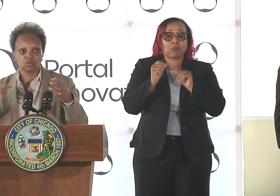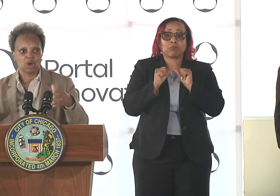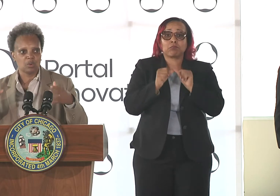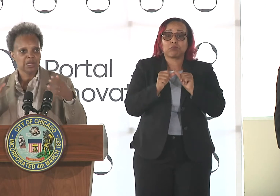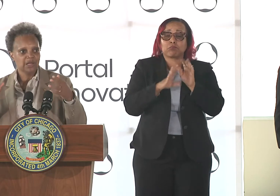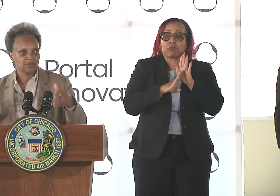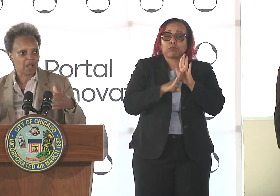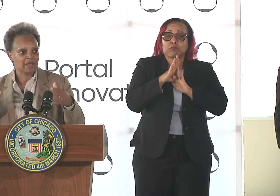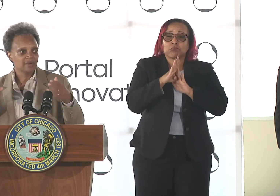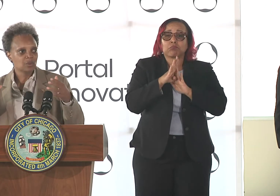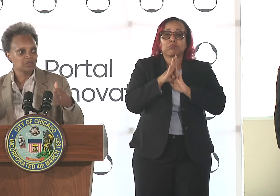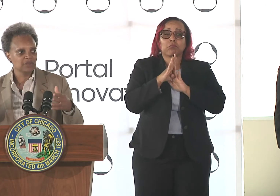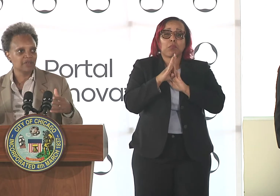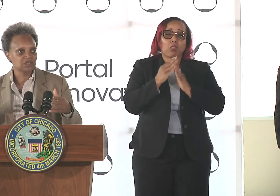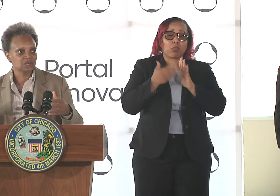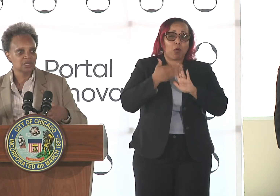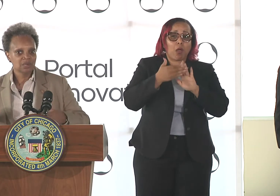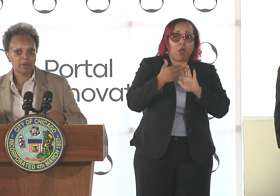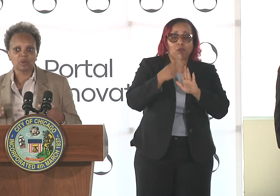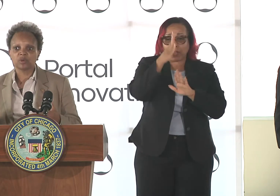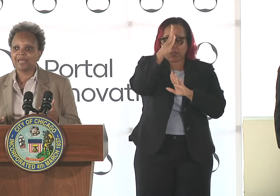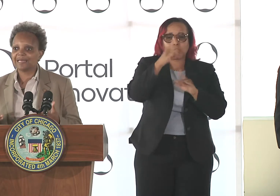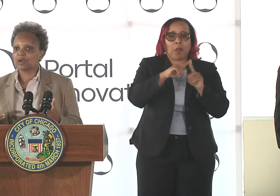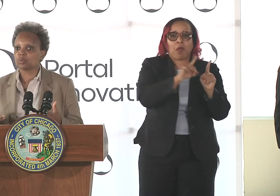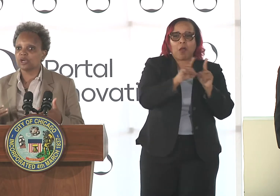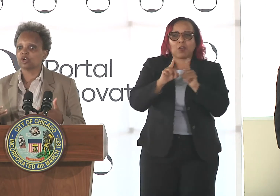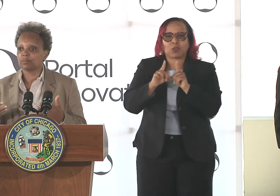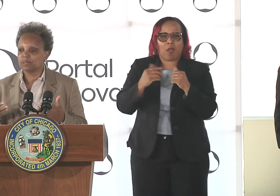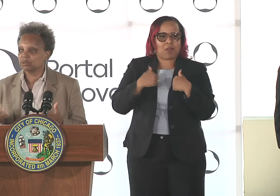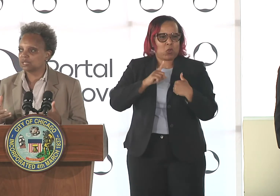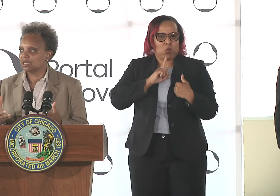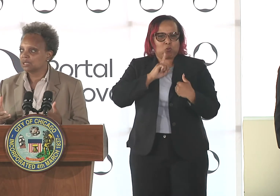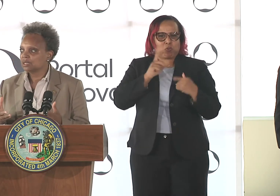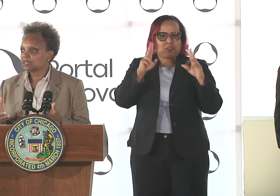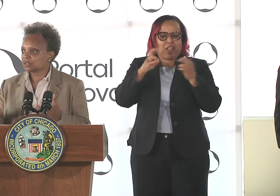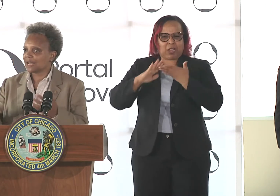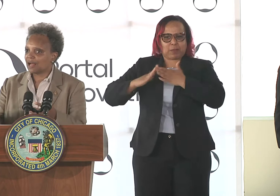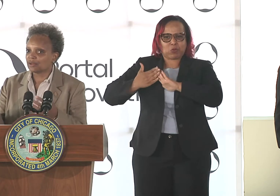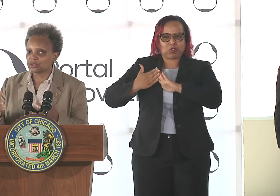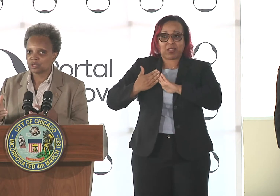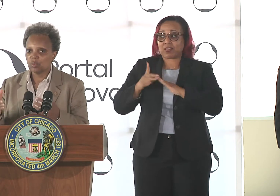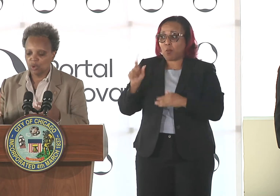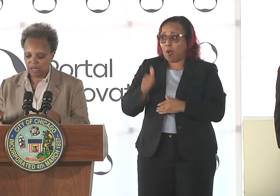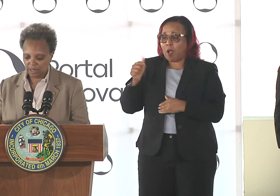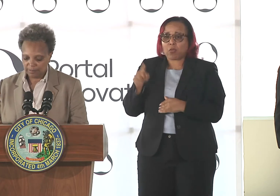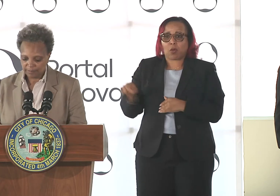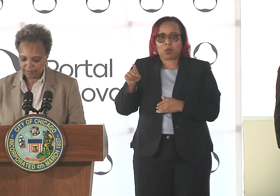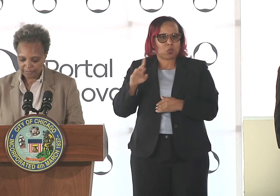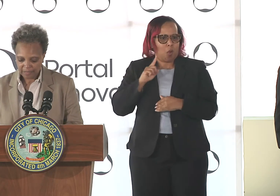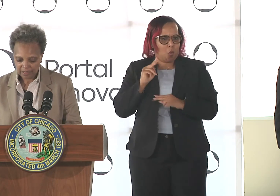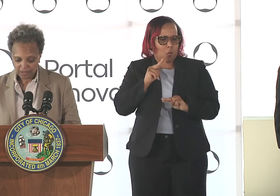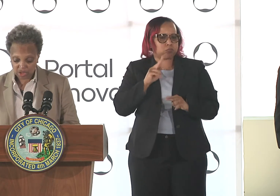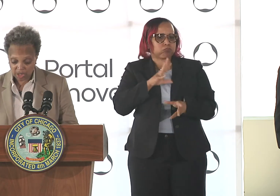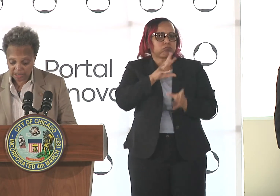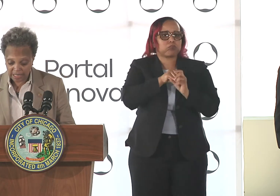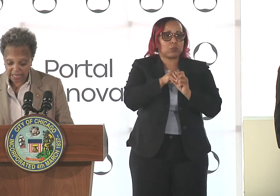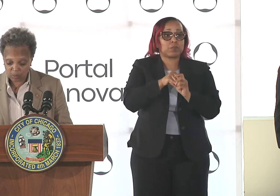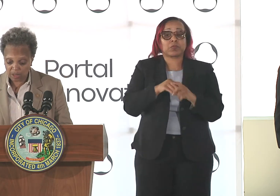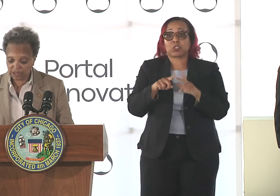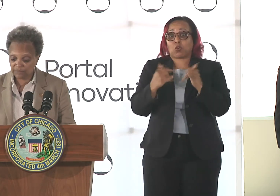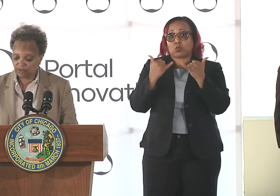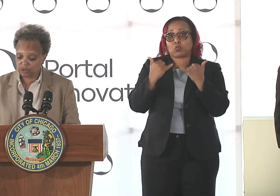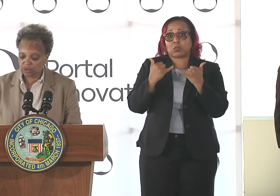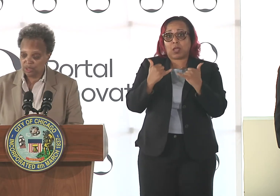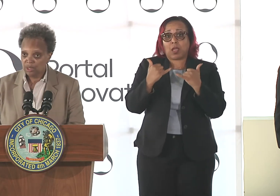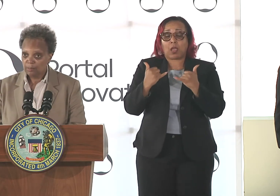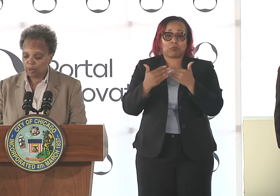continues to grow and thrive with innovation, but we're creating a real community so that others will come. Starting today and well